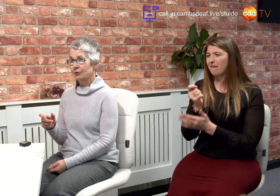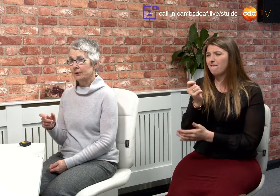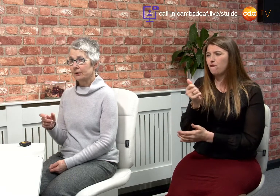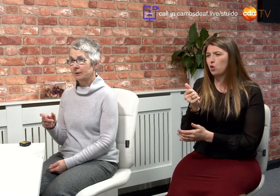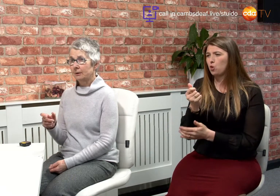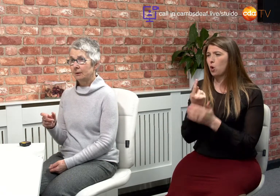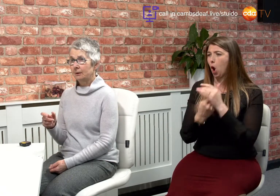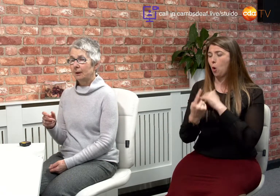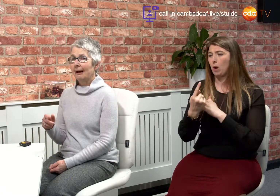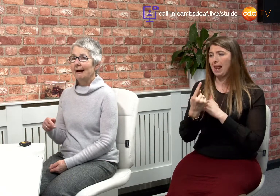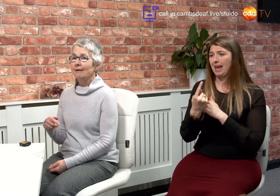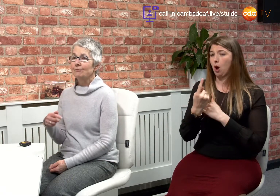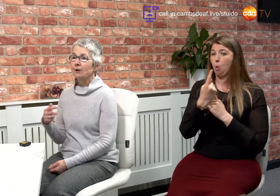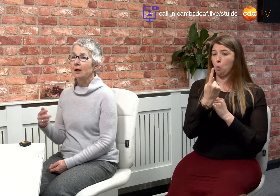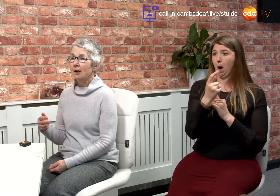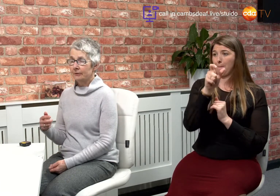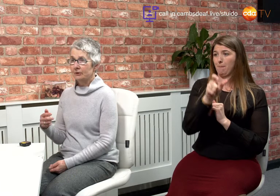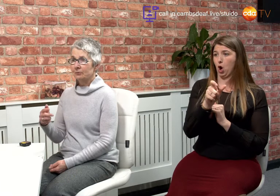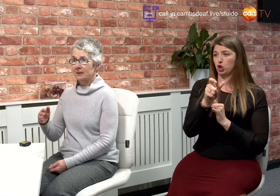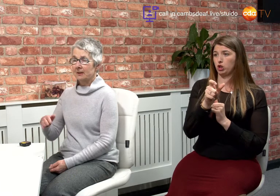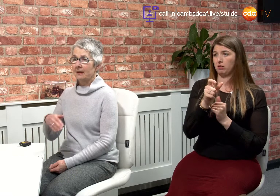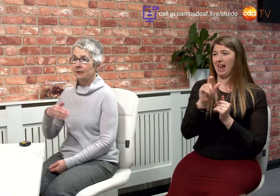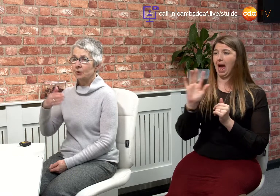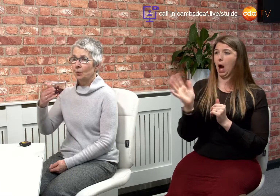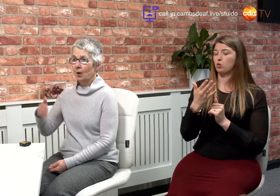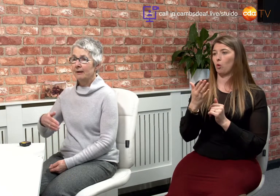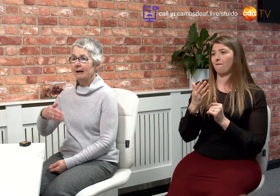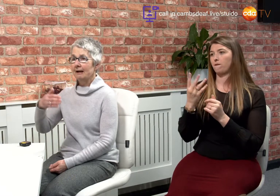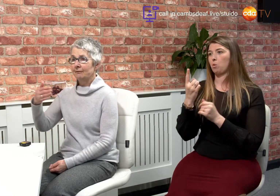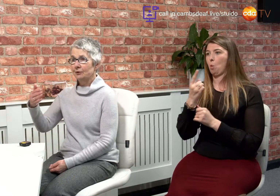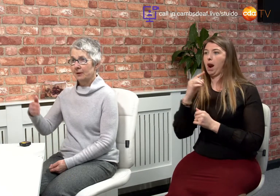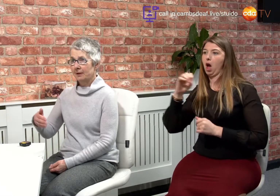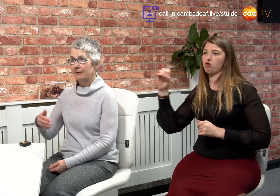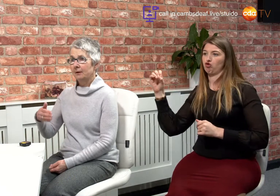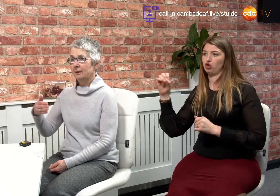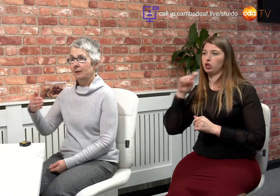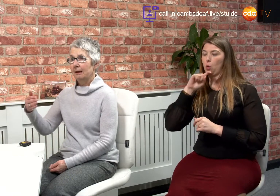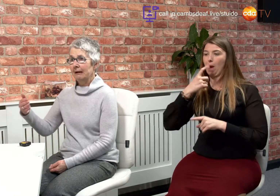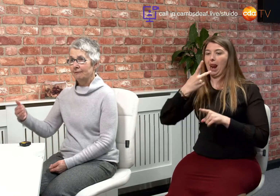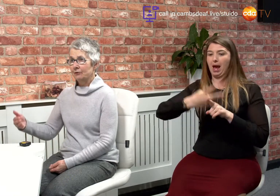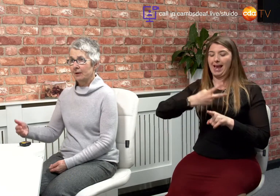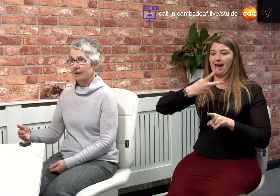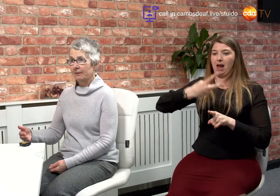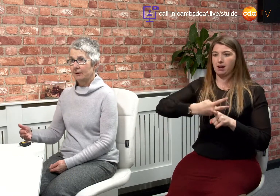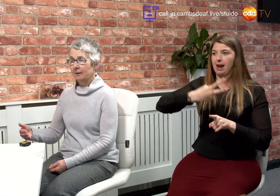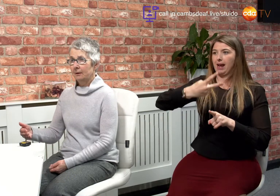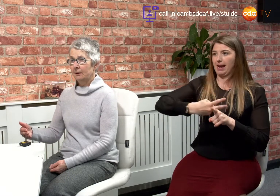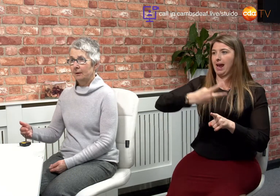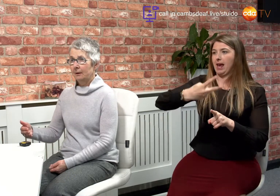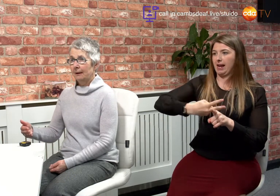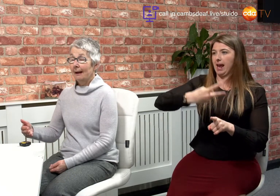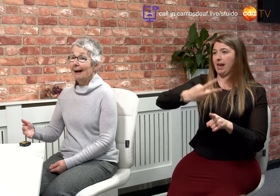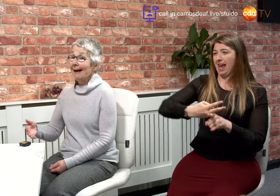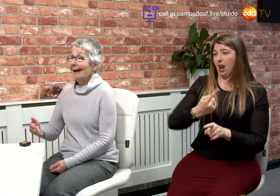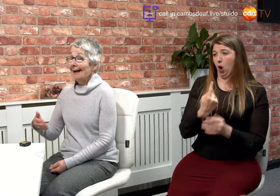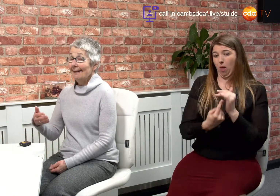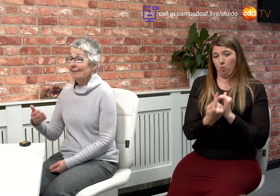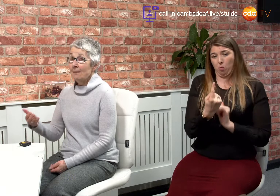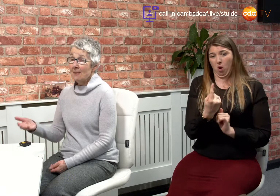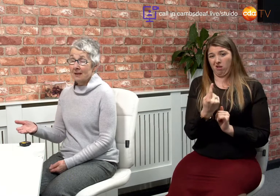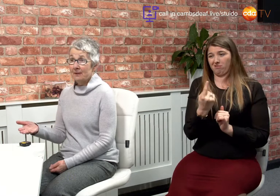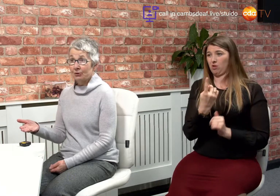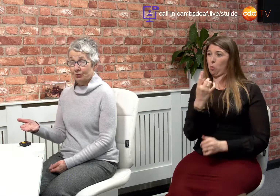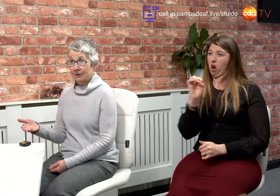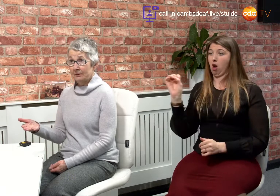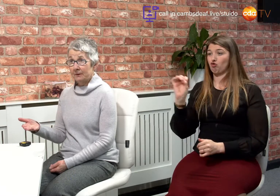in 100, have recurrent miscarriage, one after another after another.